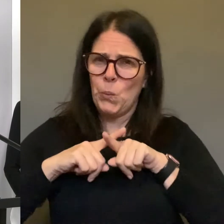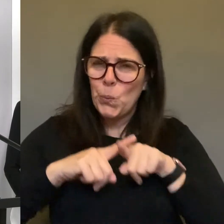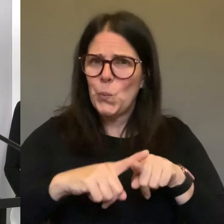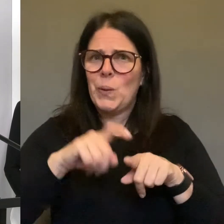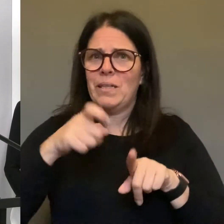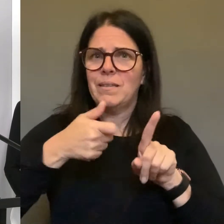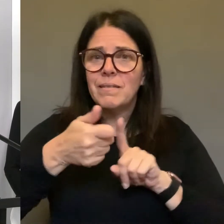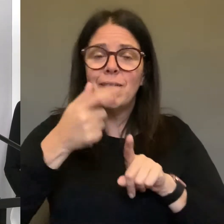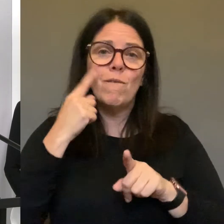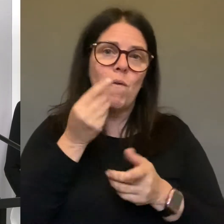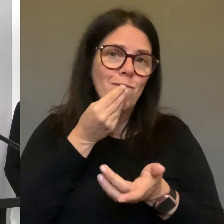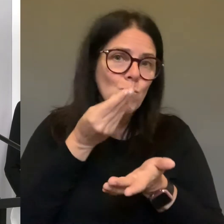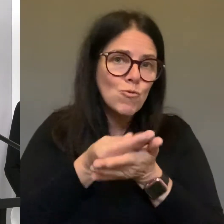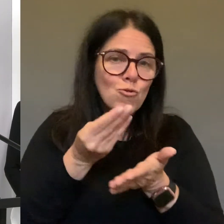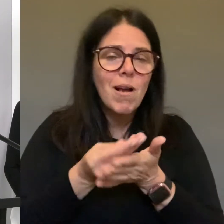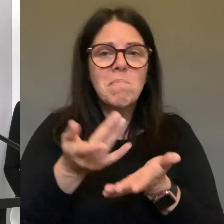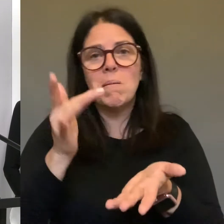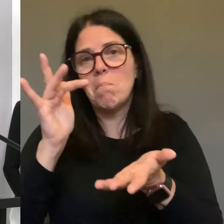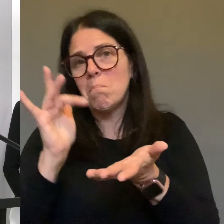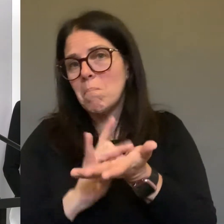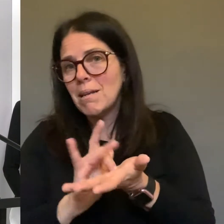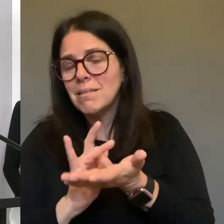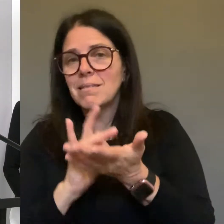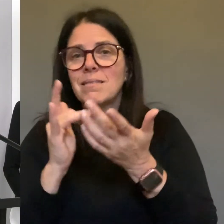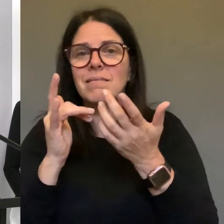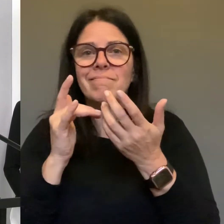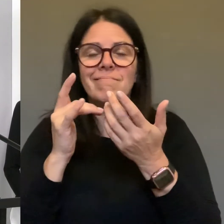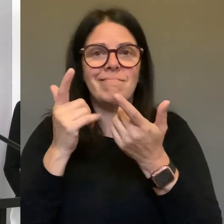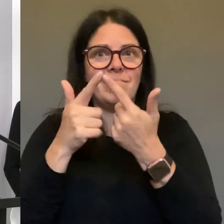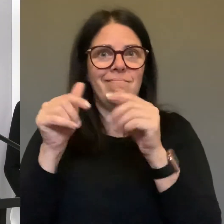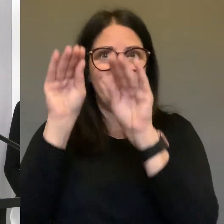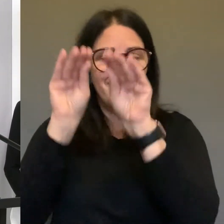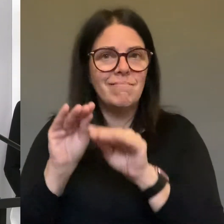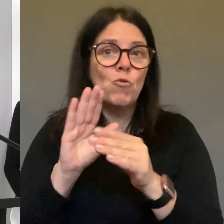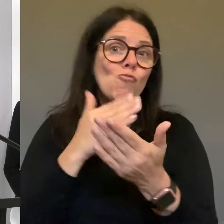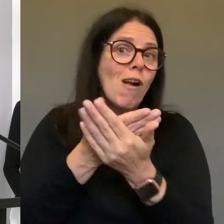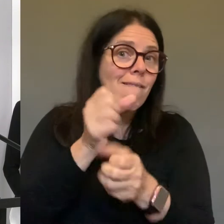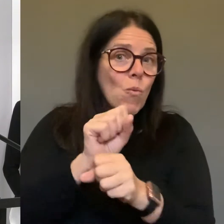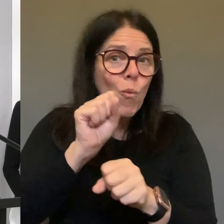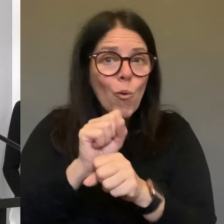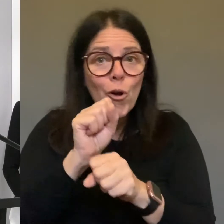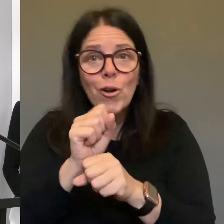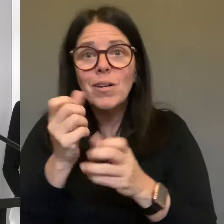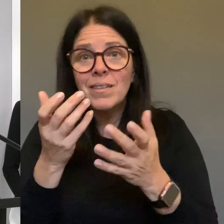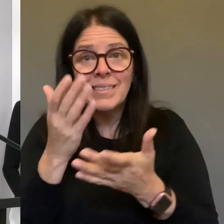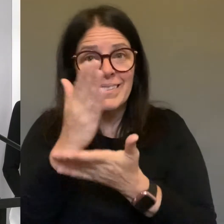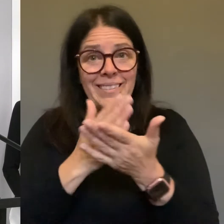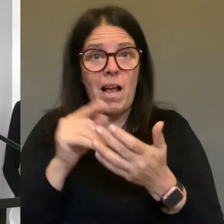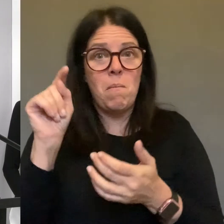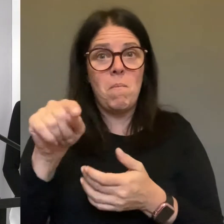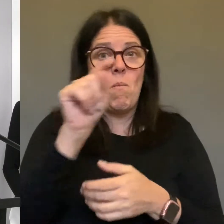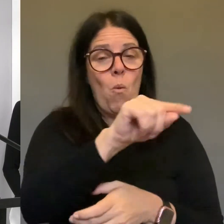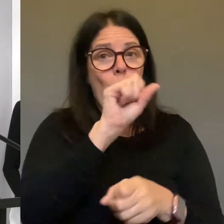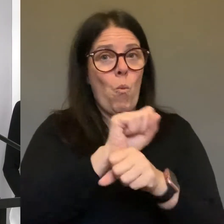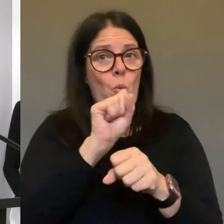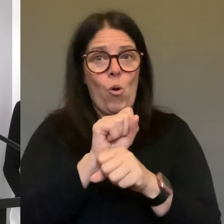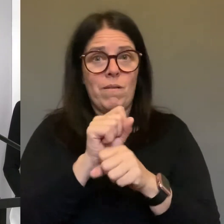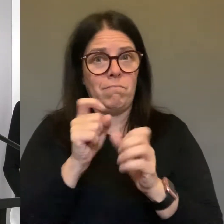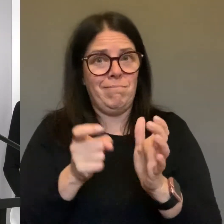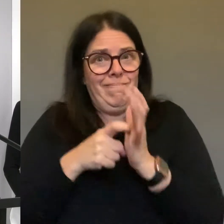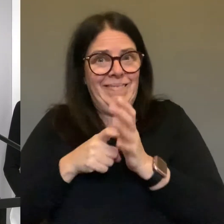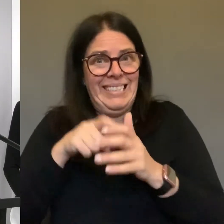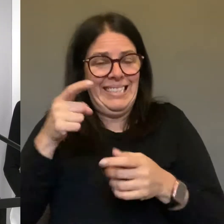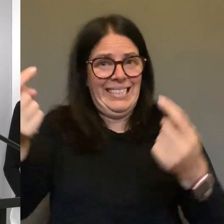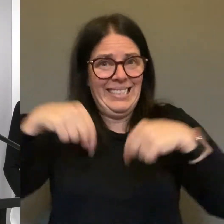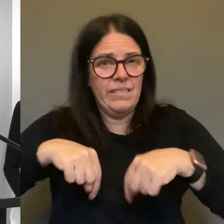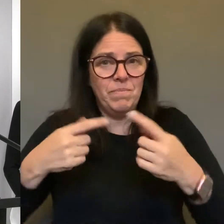public transport to go and get their groceries, get their medicines, get their supplies, whatever they need, get to work in some of these places which are